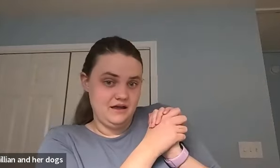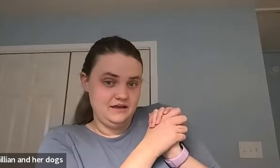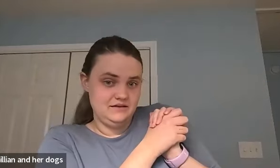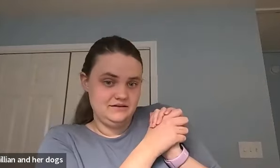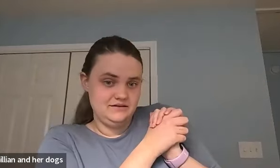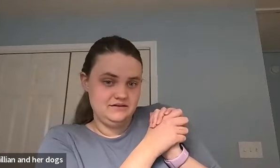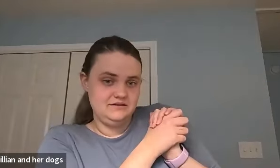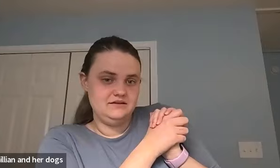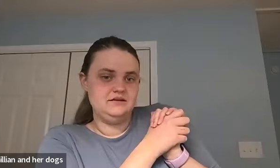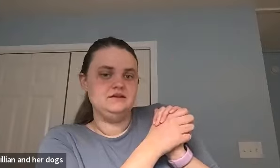pie,